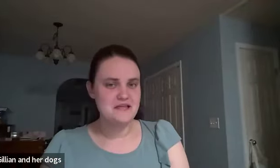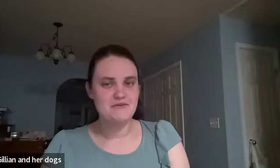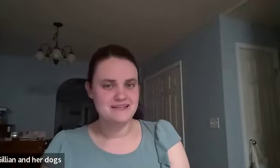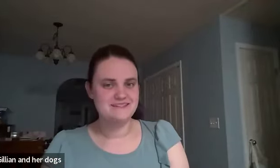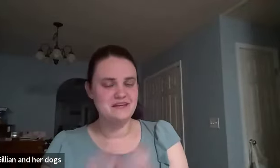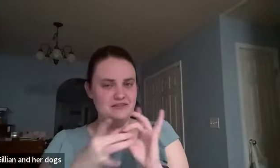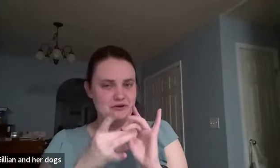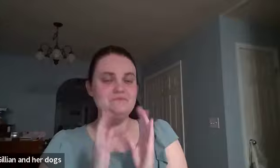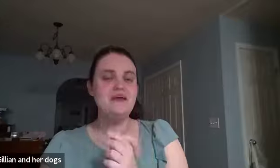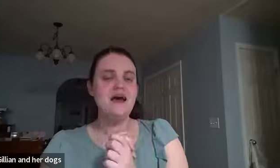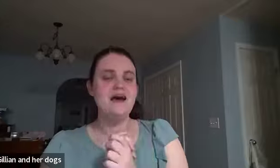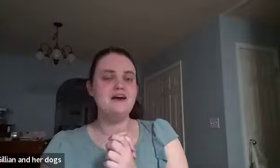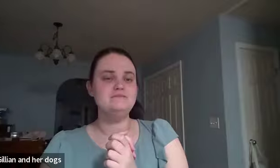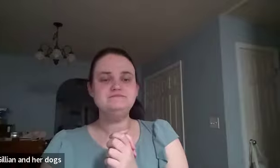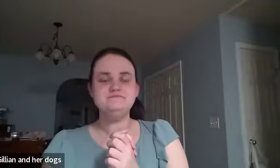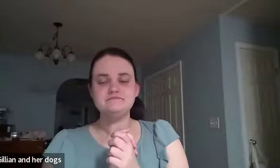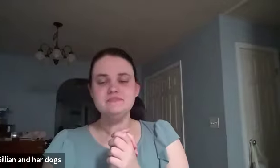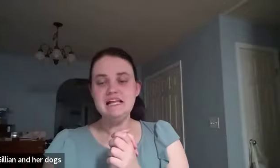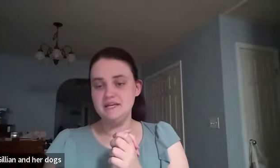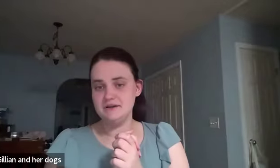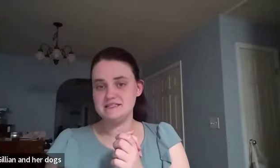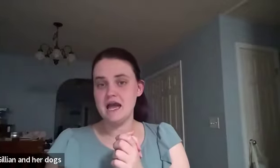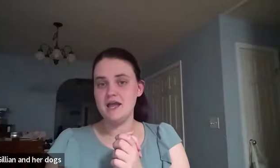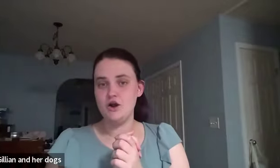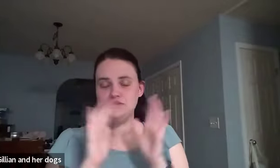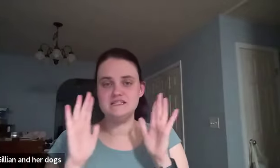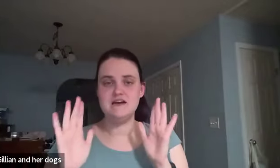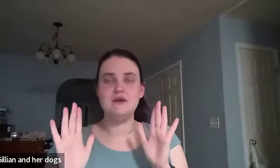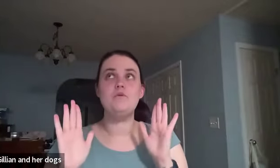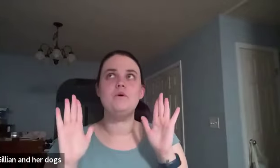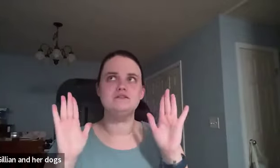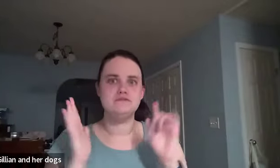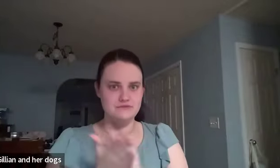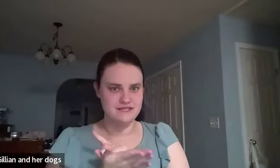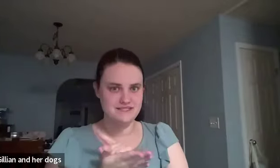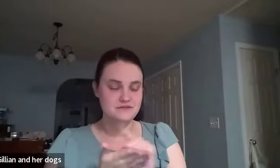definitely have ways of getting through. Um, anyways, I hope you guys have a wonderful rest